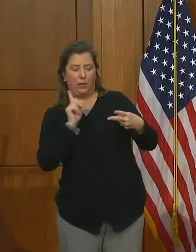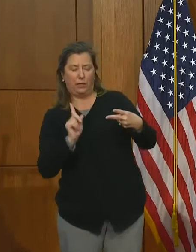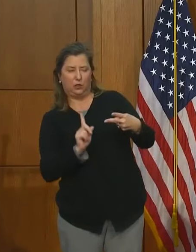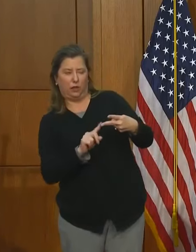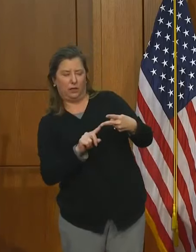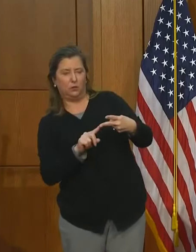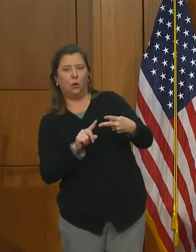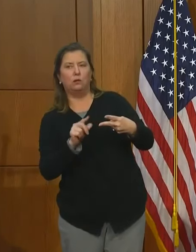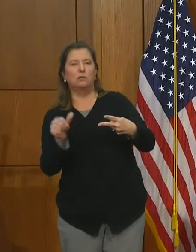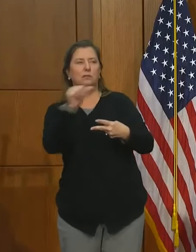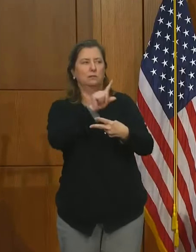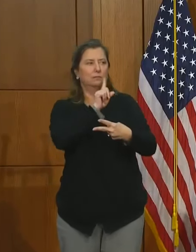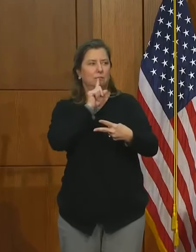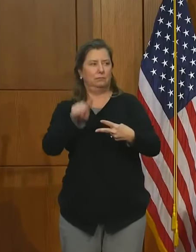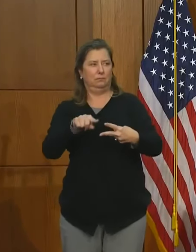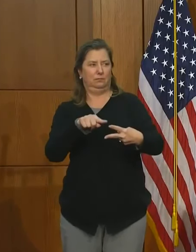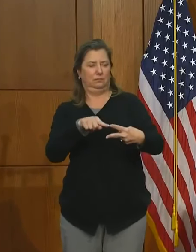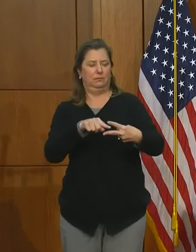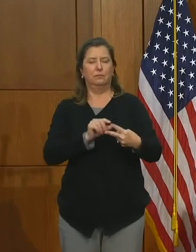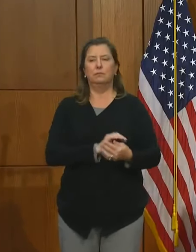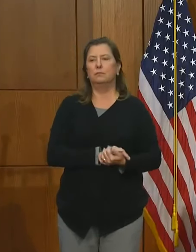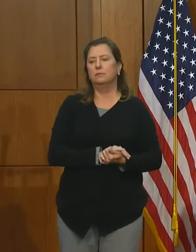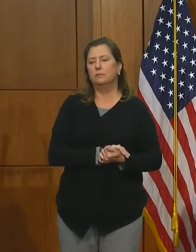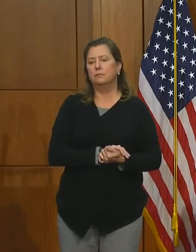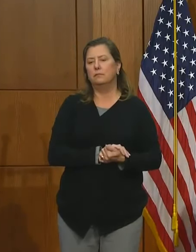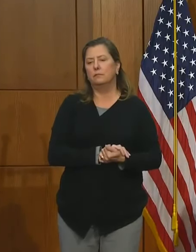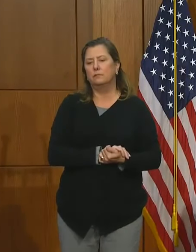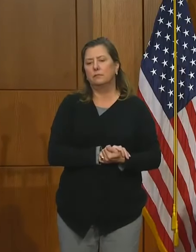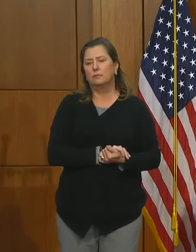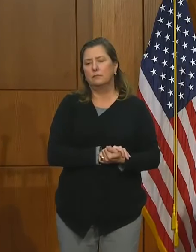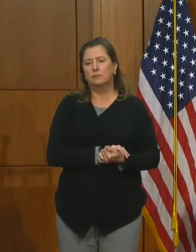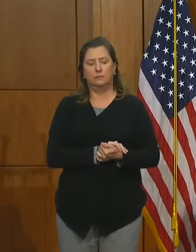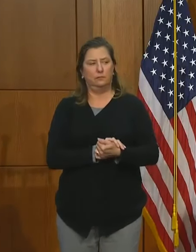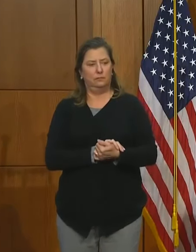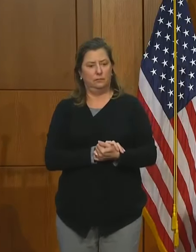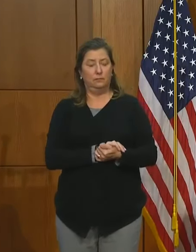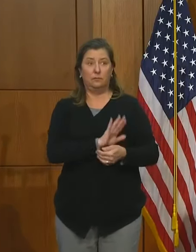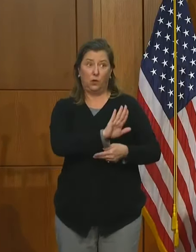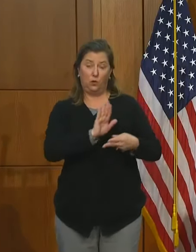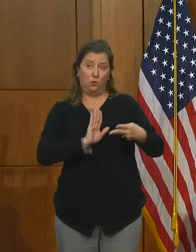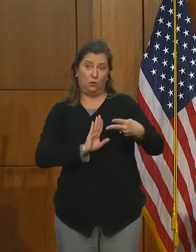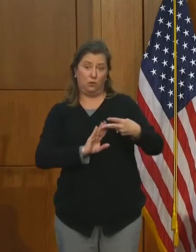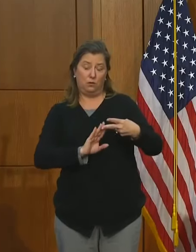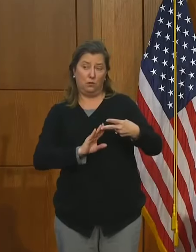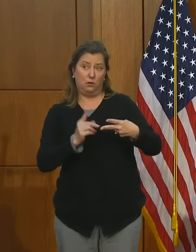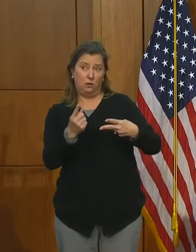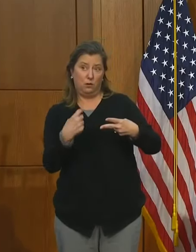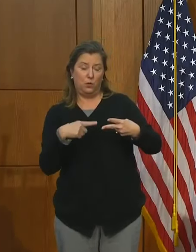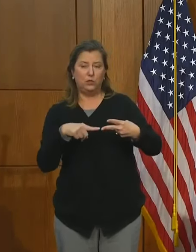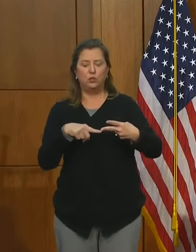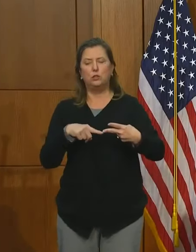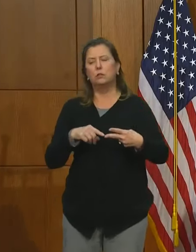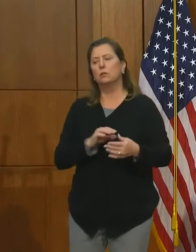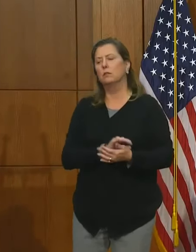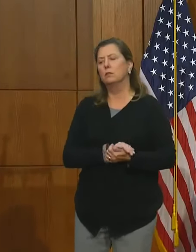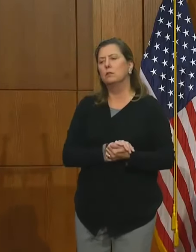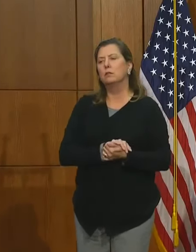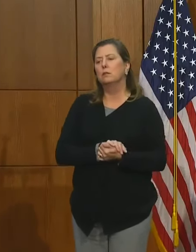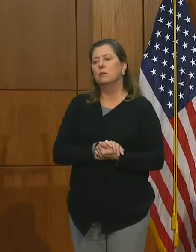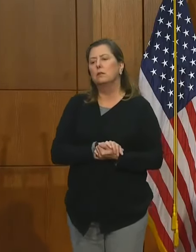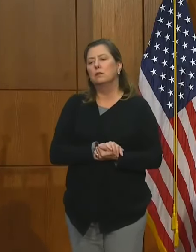my chief is going to answer the first part. And the second part of Kate's question was if there are areas